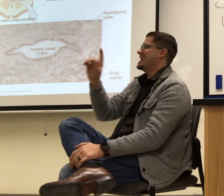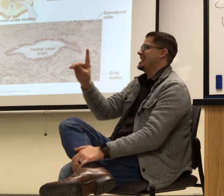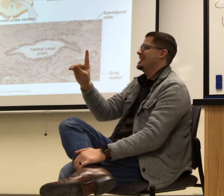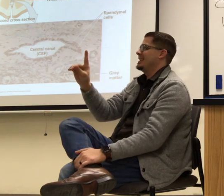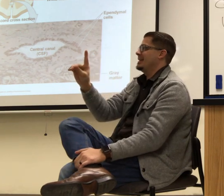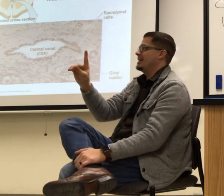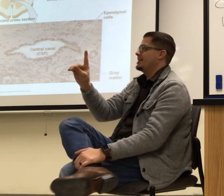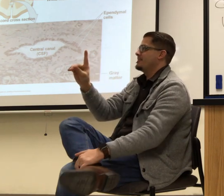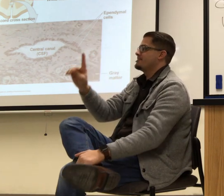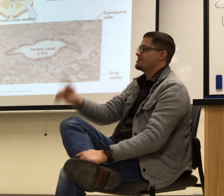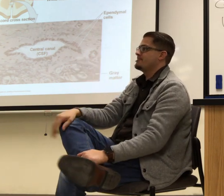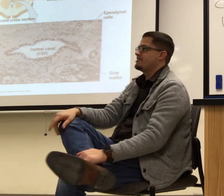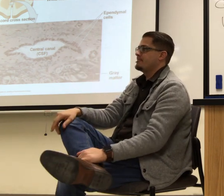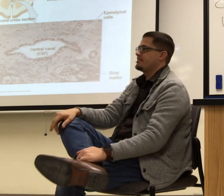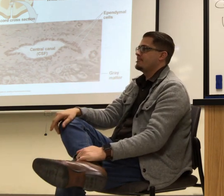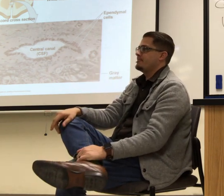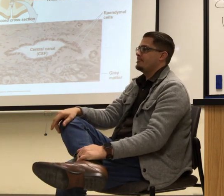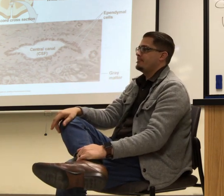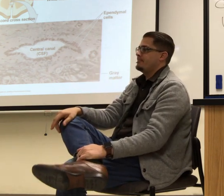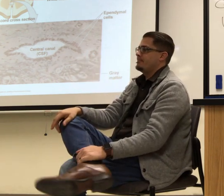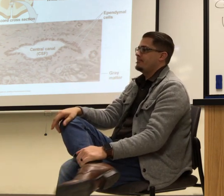Contains.